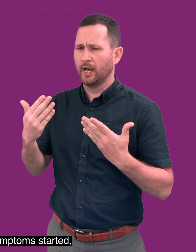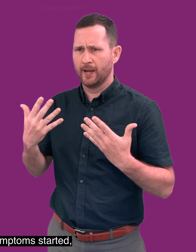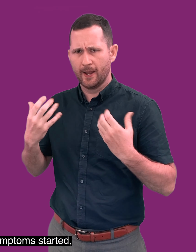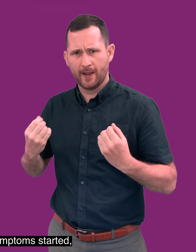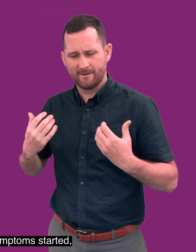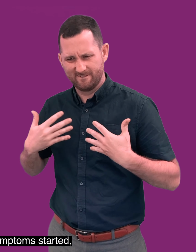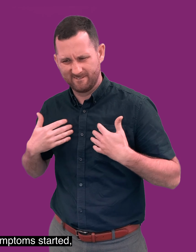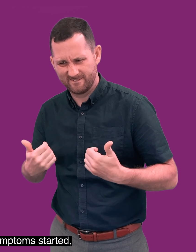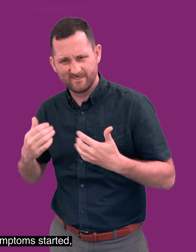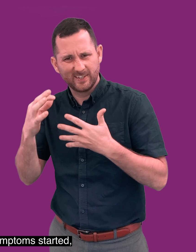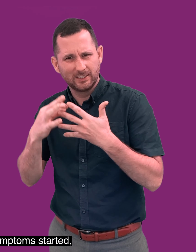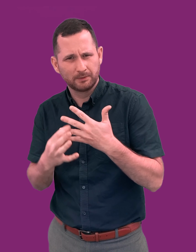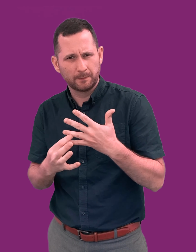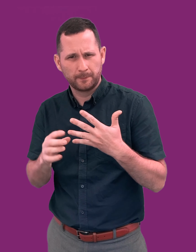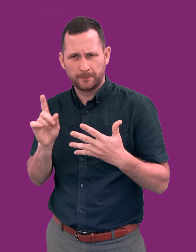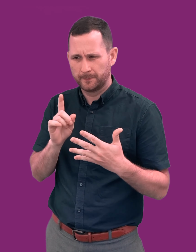the day your symptoms started